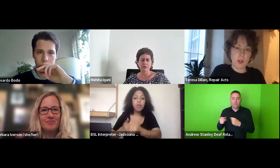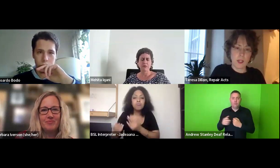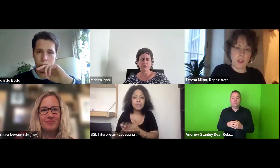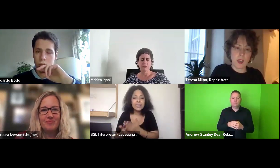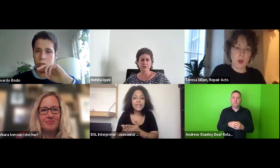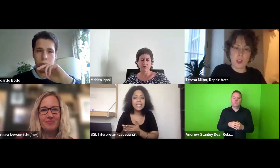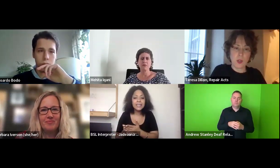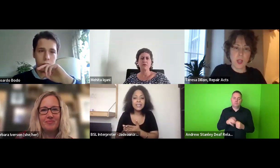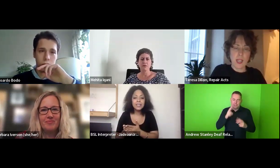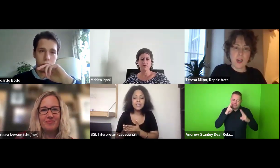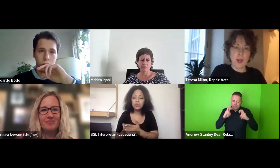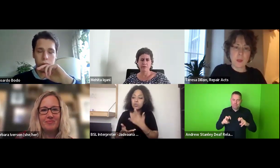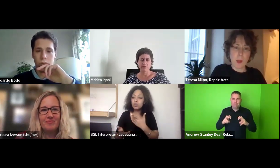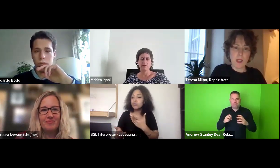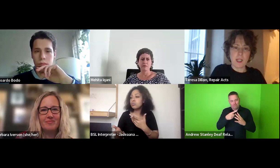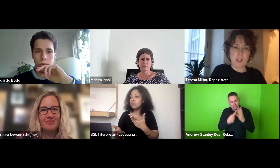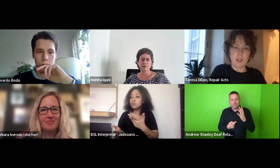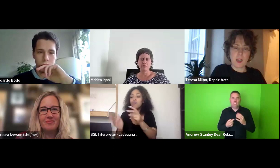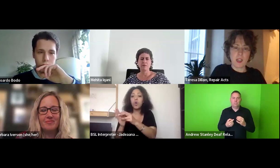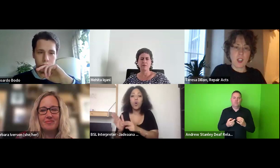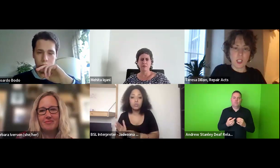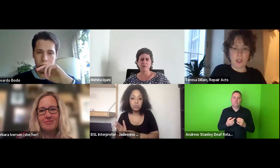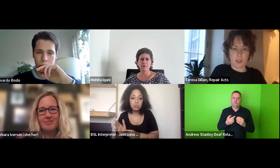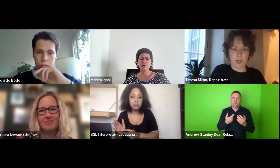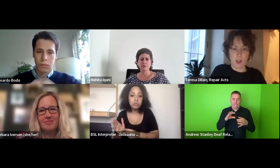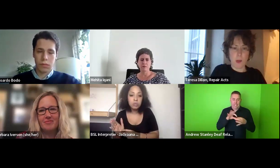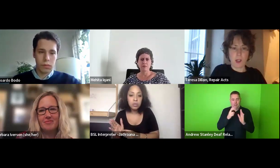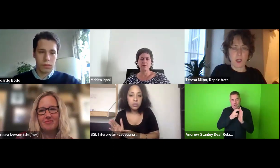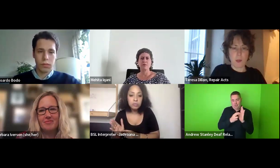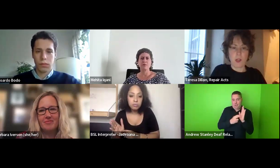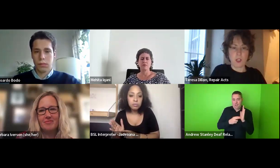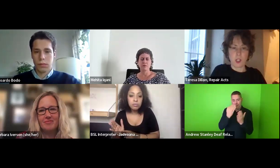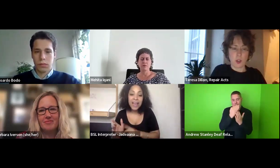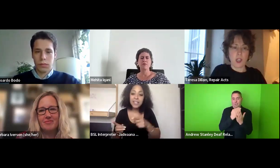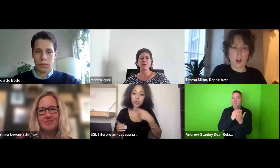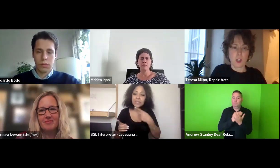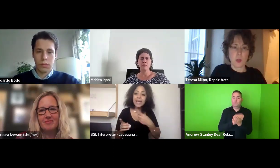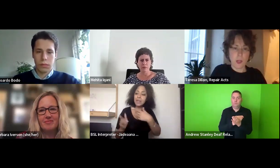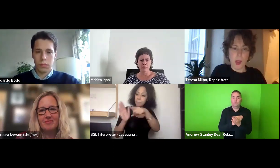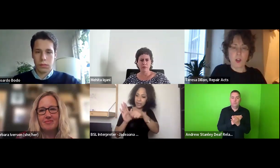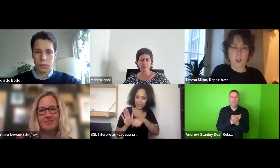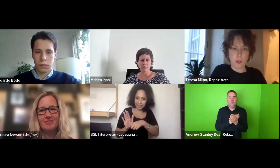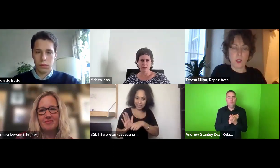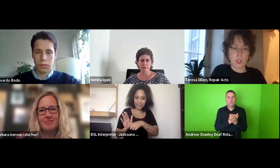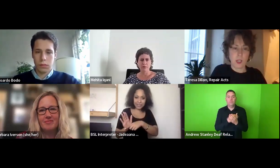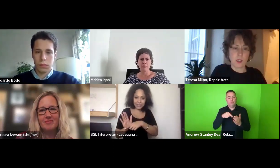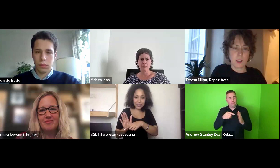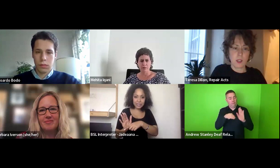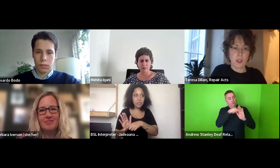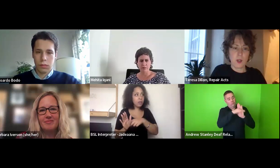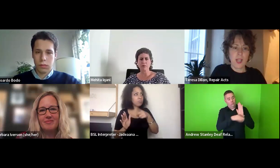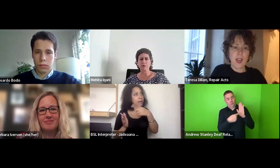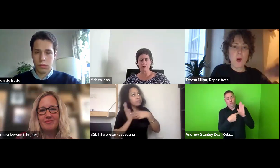out to, and then also expanding this like logics of policy beyond the 3 R's. We have power to refuse